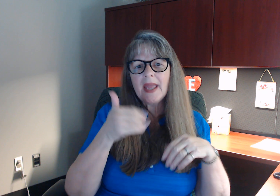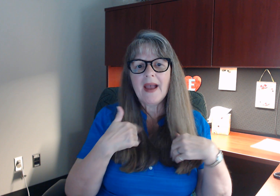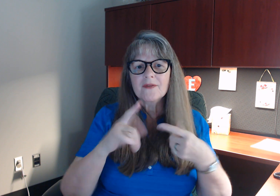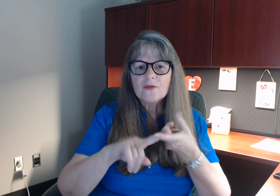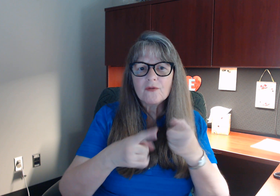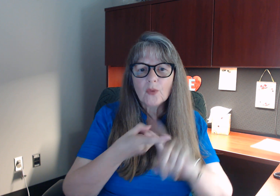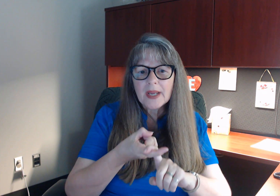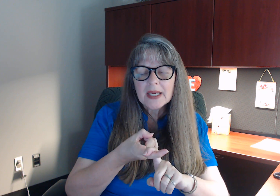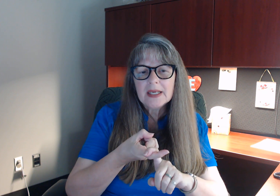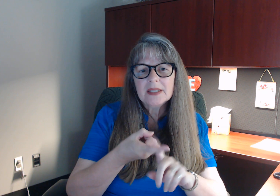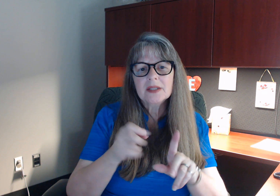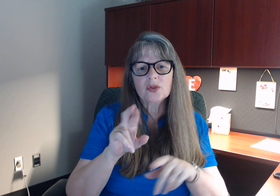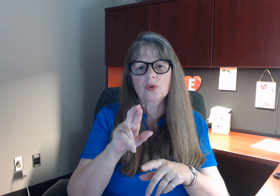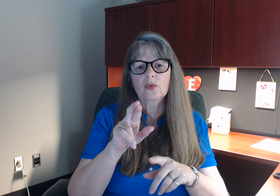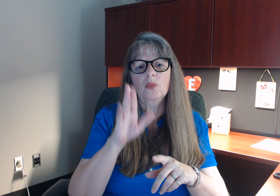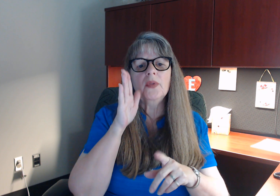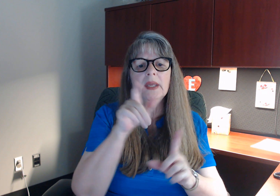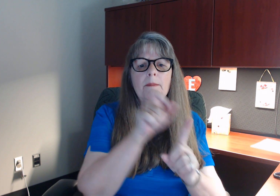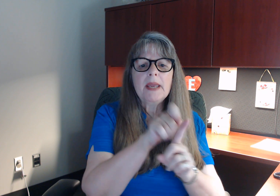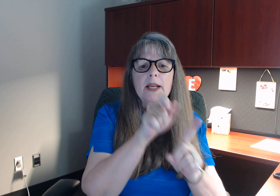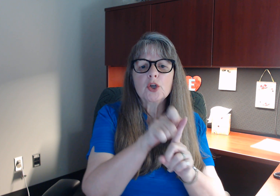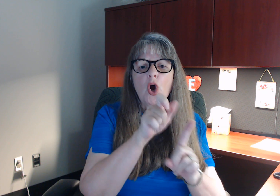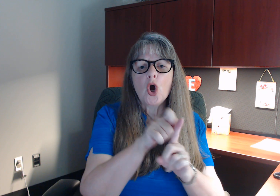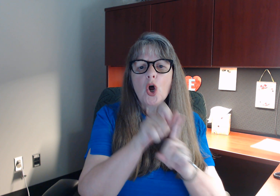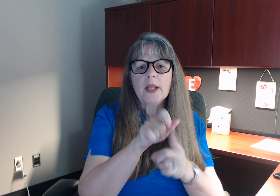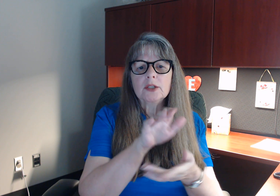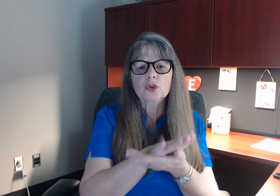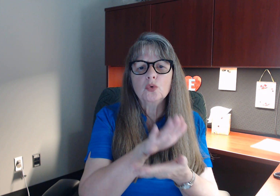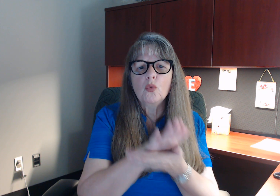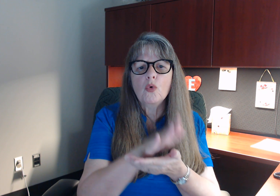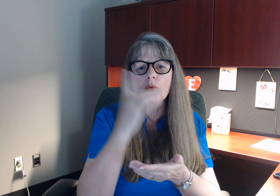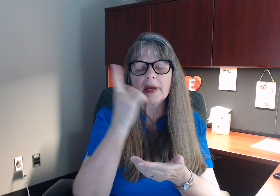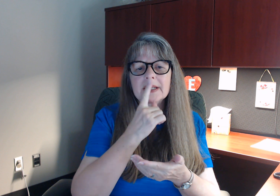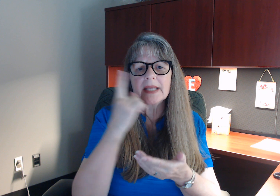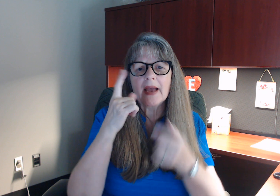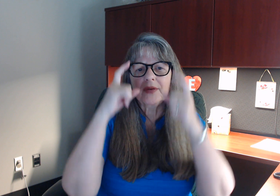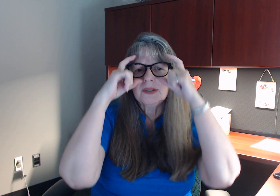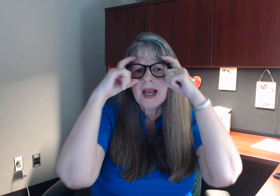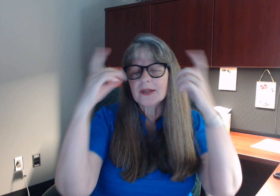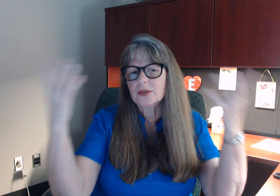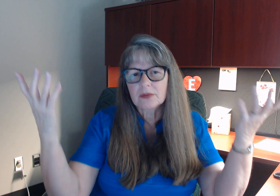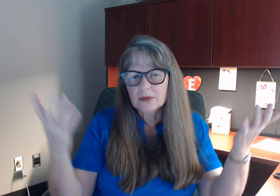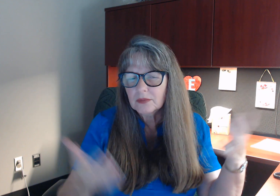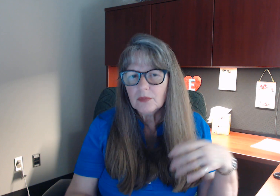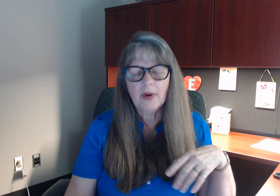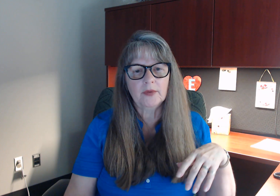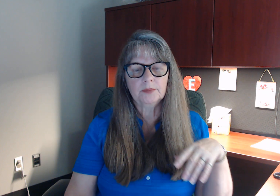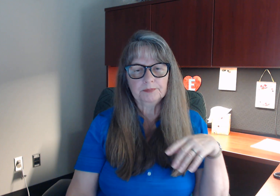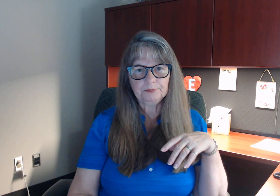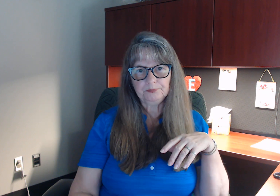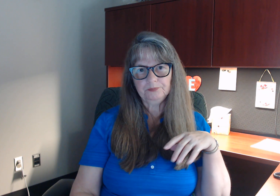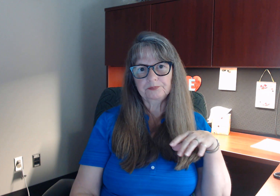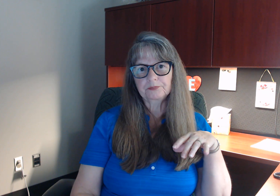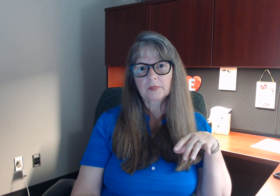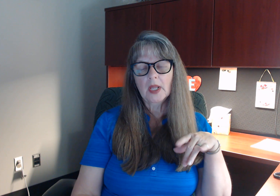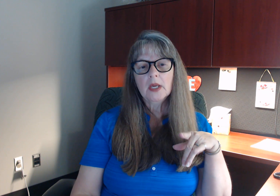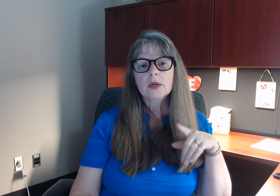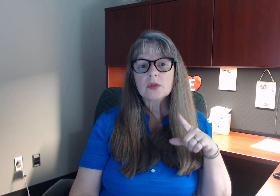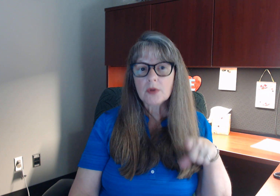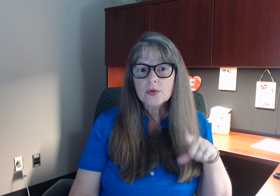have friends, or will they get picked on at school because they have glasses or whatever? So those are